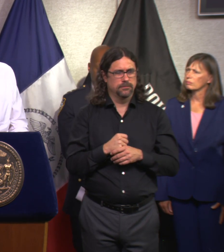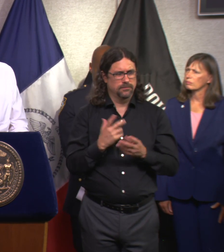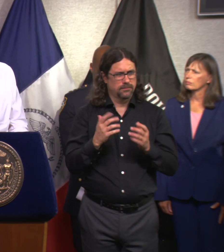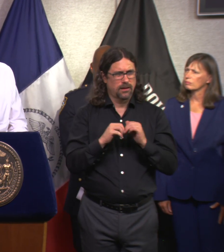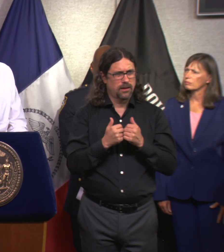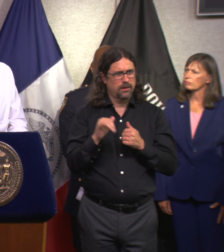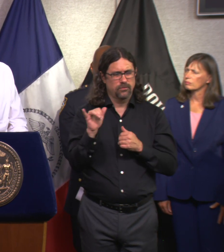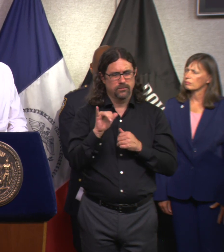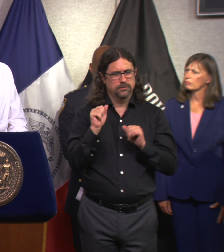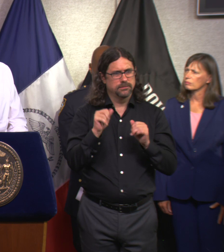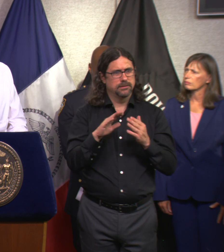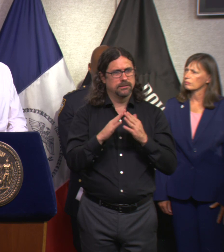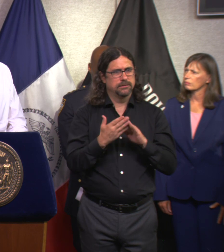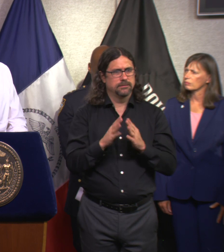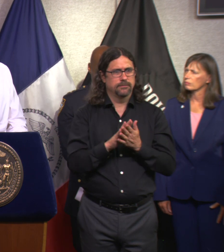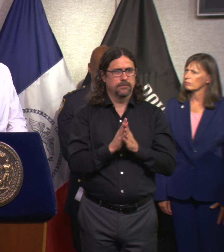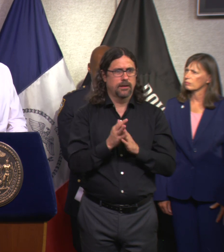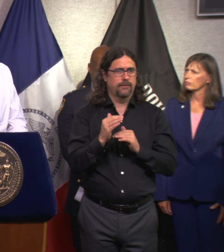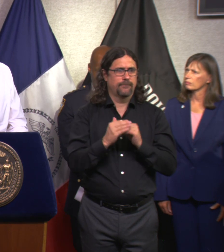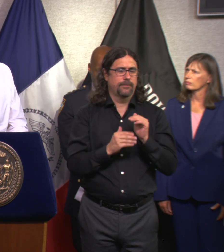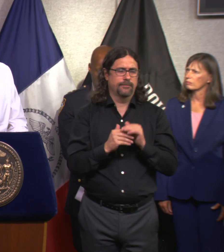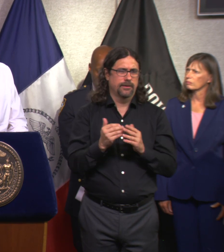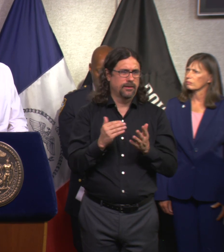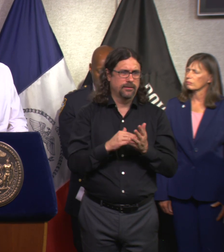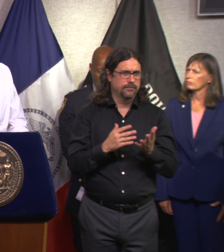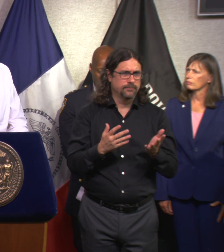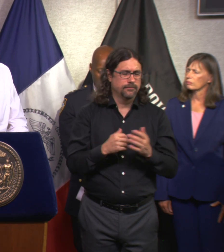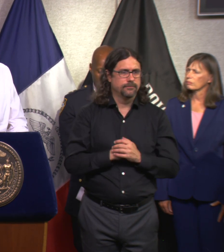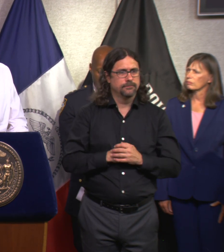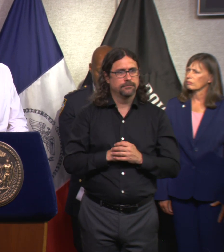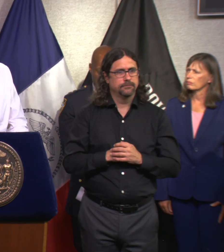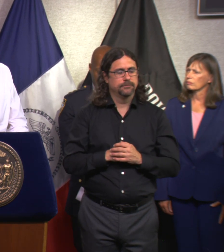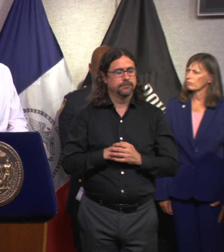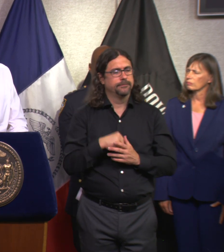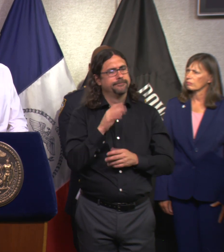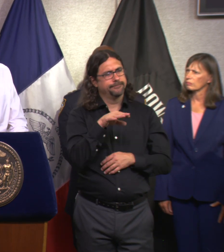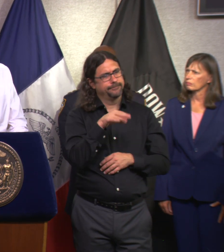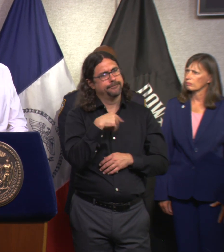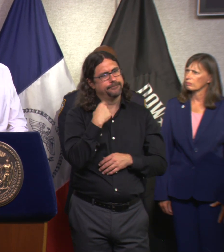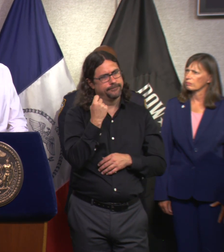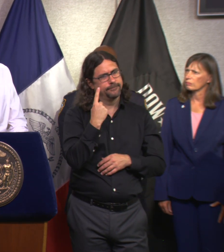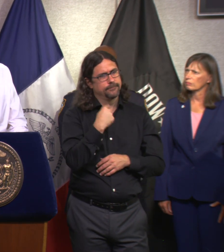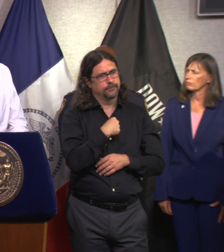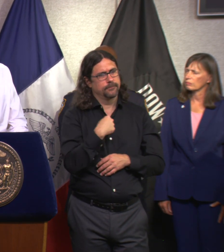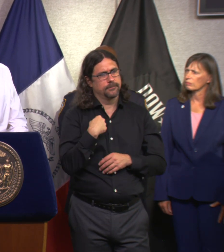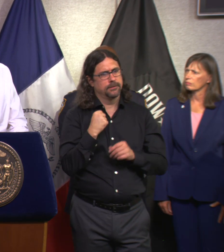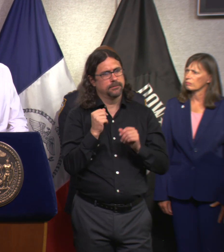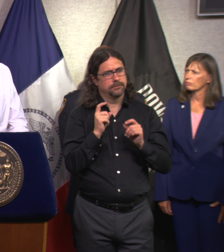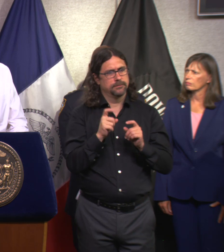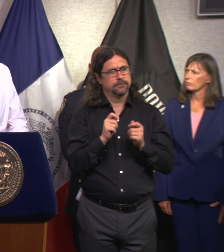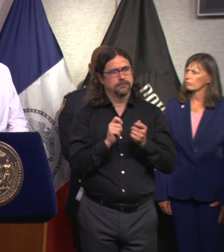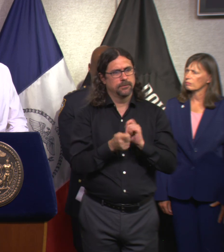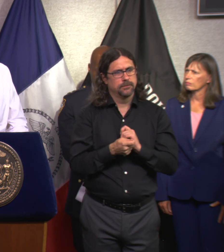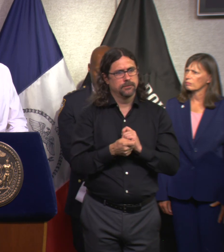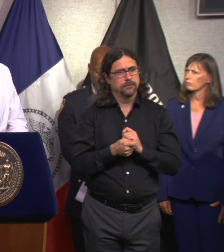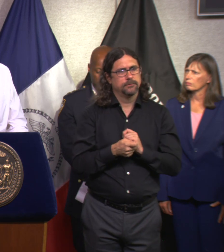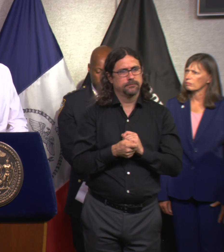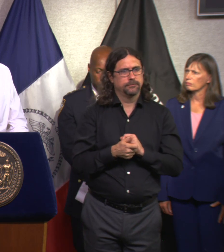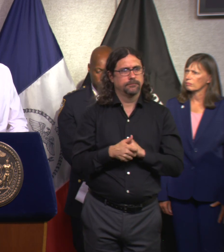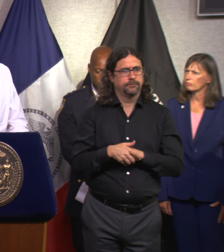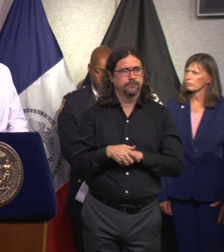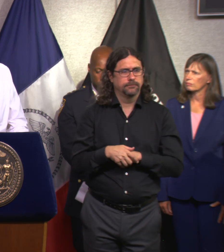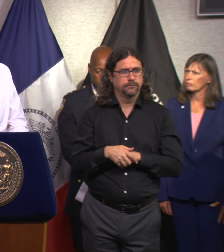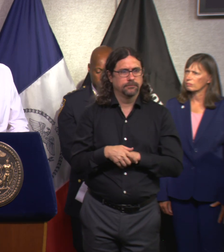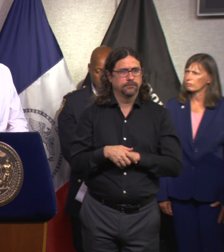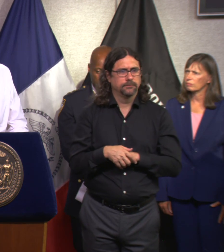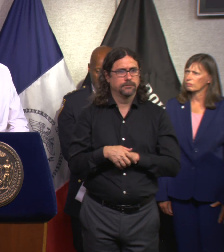part of this that is about what the DA in Staten Island did That's one piece of this. What the